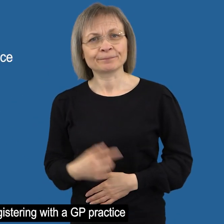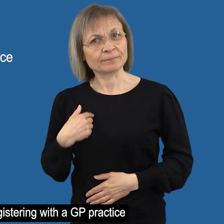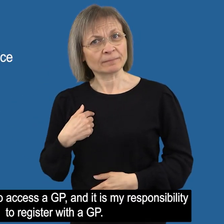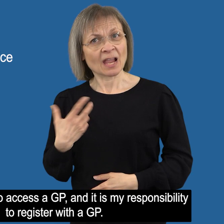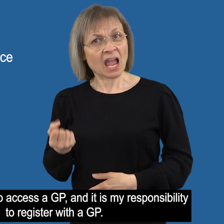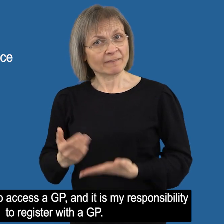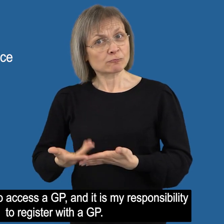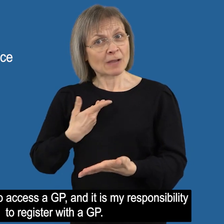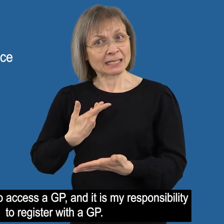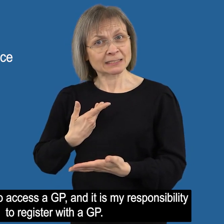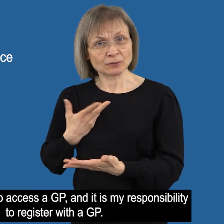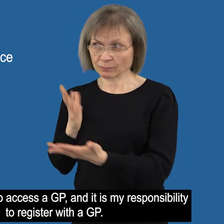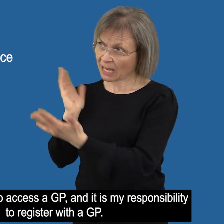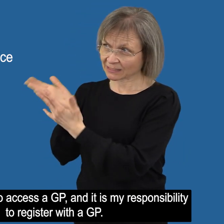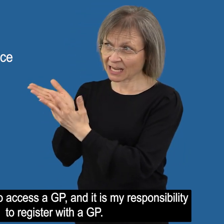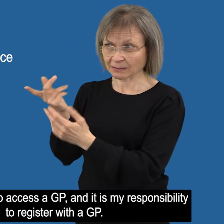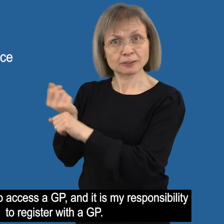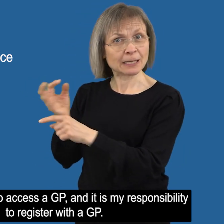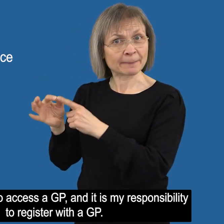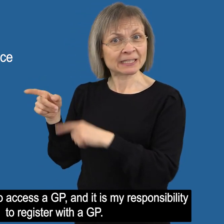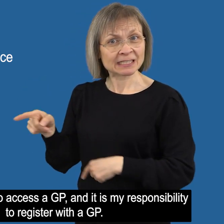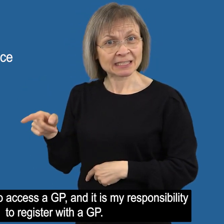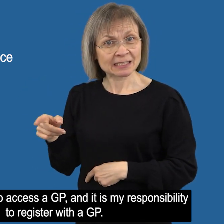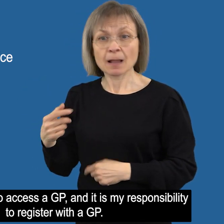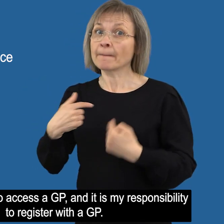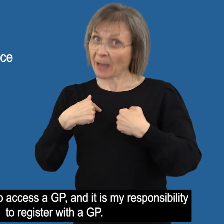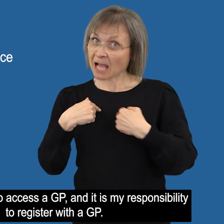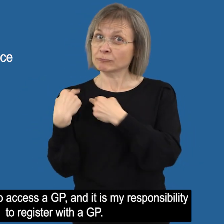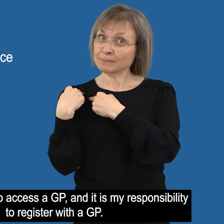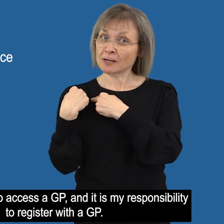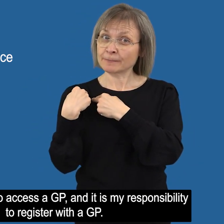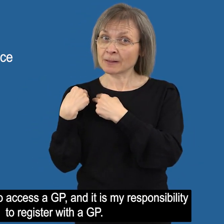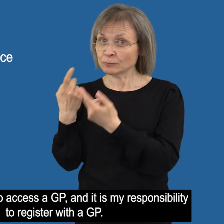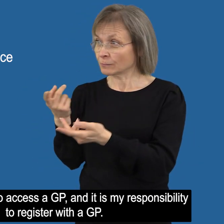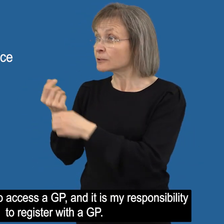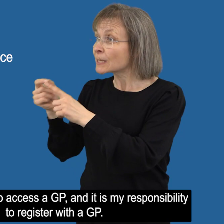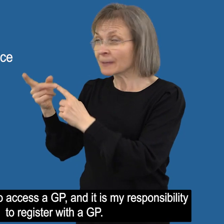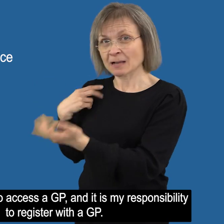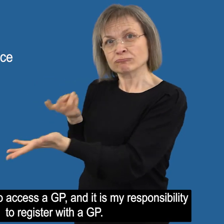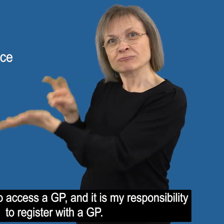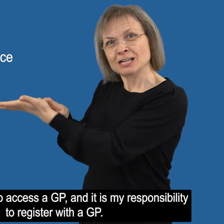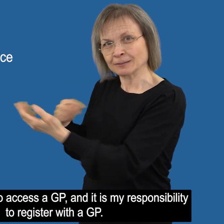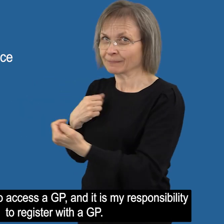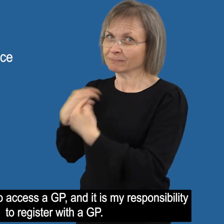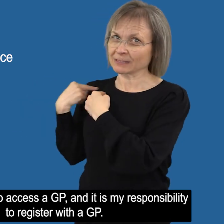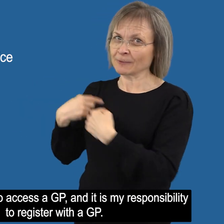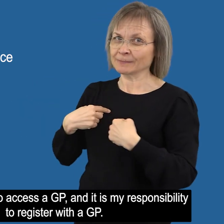Registering with a GP practice. I have a right to access a GP, and it is my responsibility to register with a